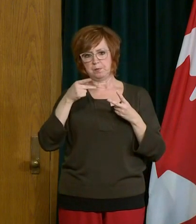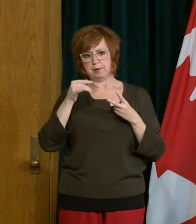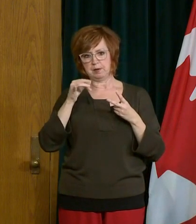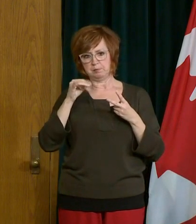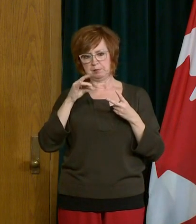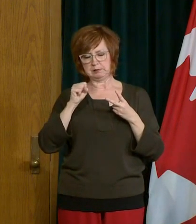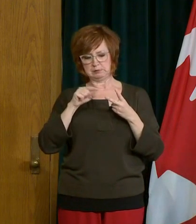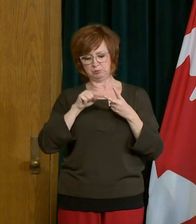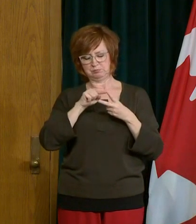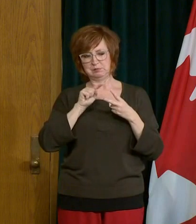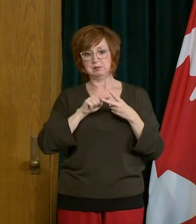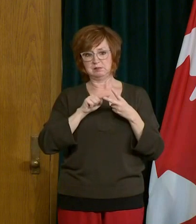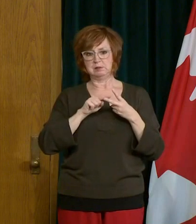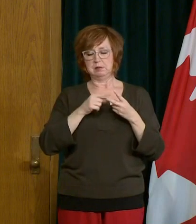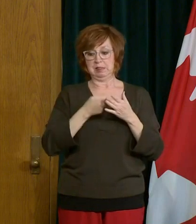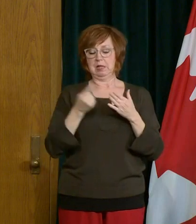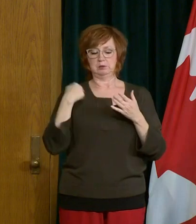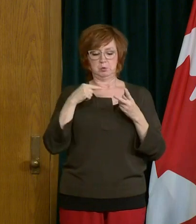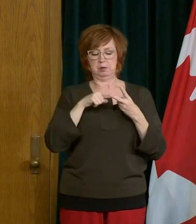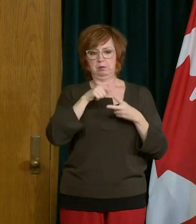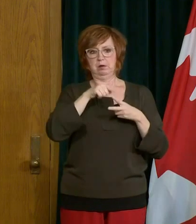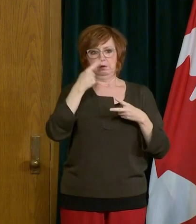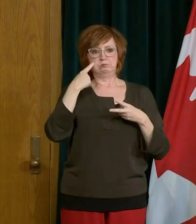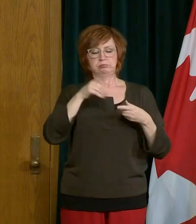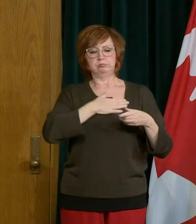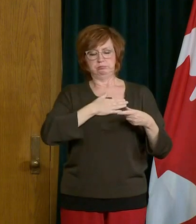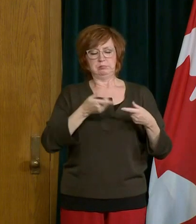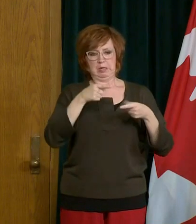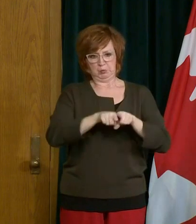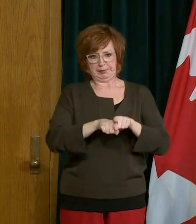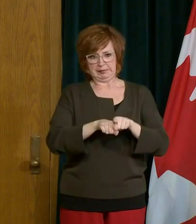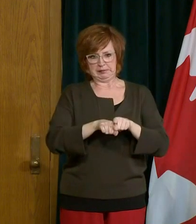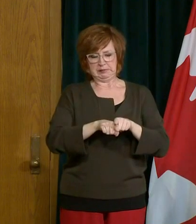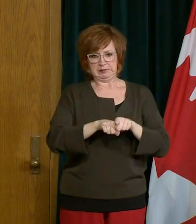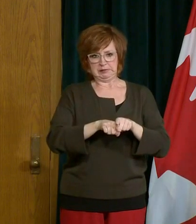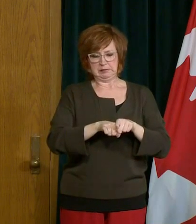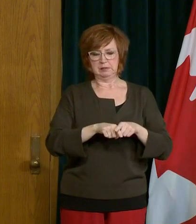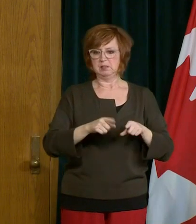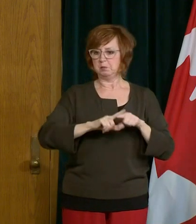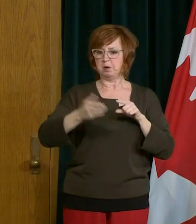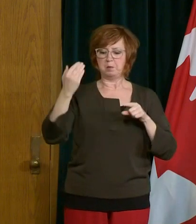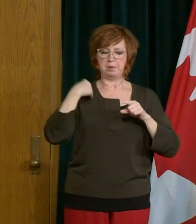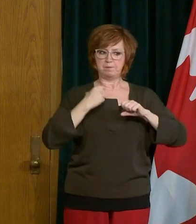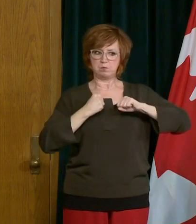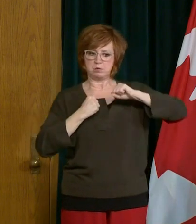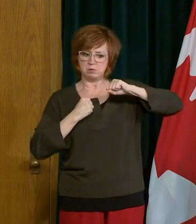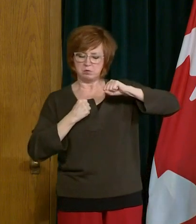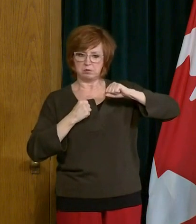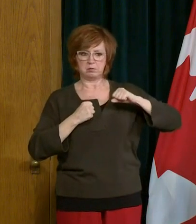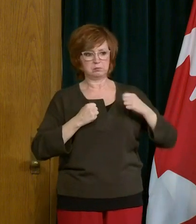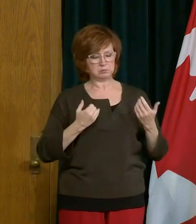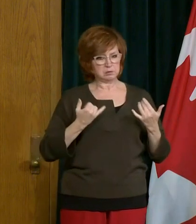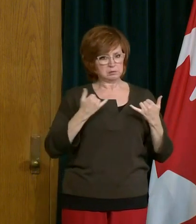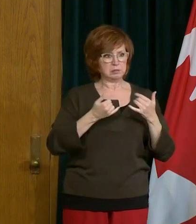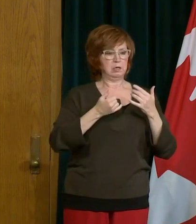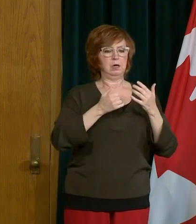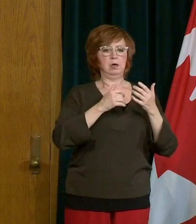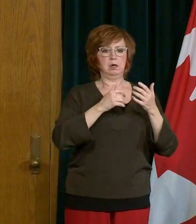the work that we have done with respect to restricting travel in and out of the north, and now restricting travel between the communities and